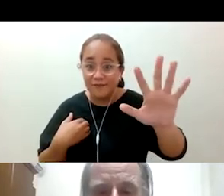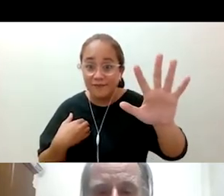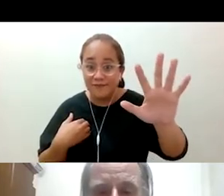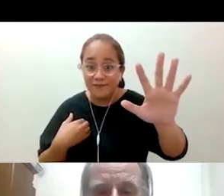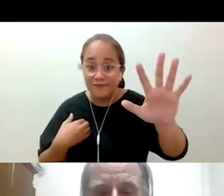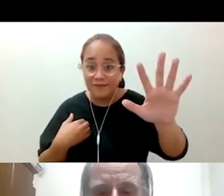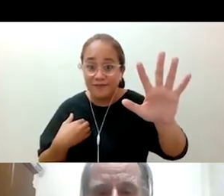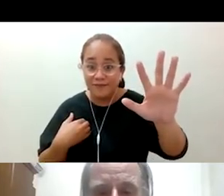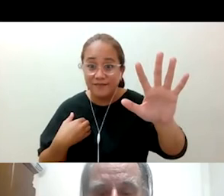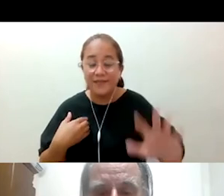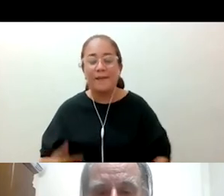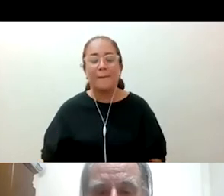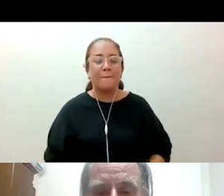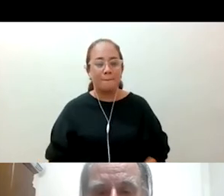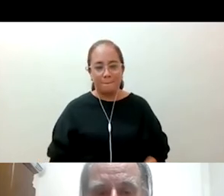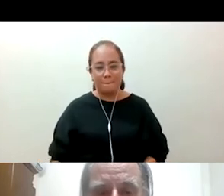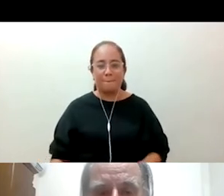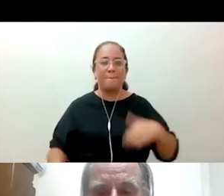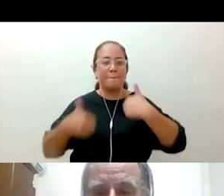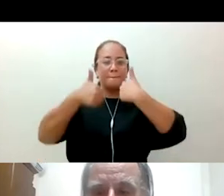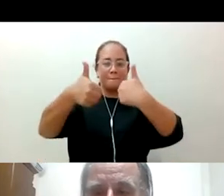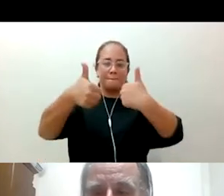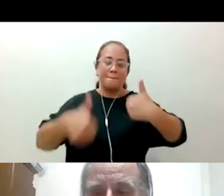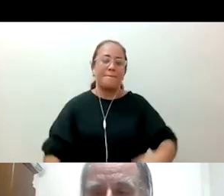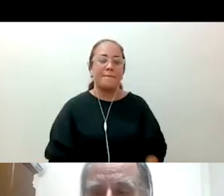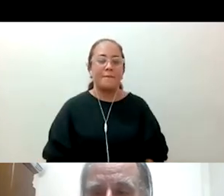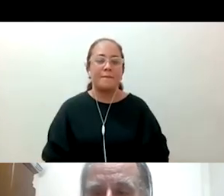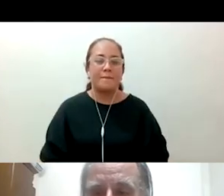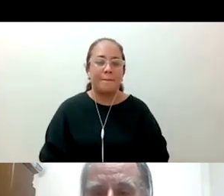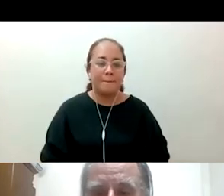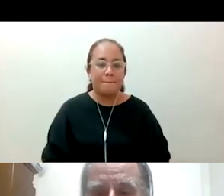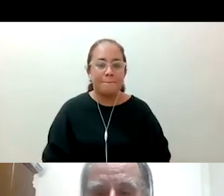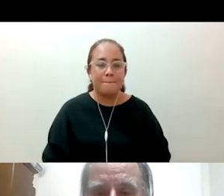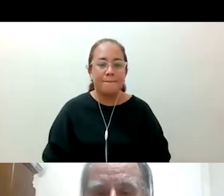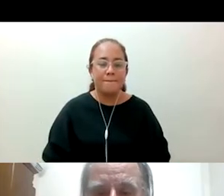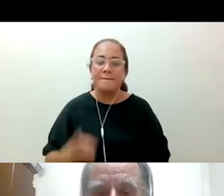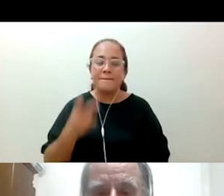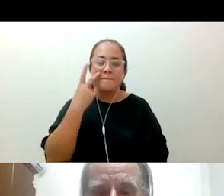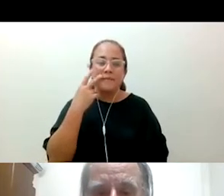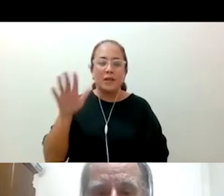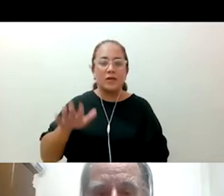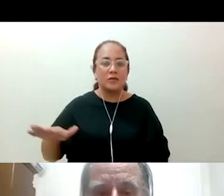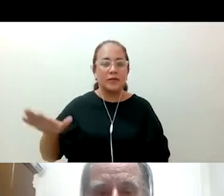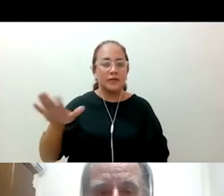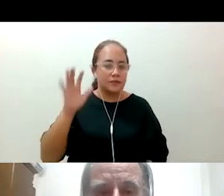Yes, sir. Go ahead. Okay, so let's look at location here.